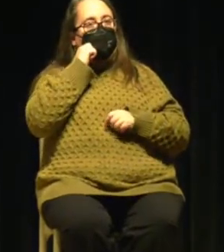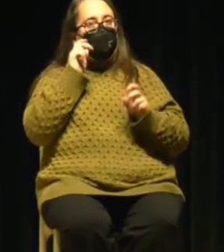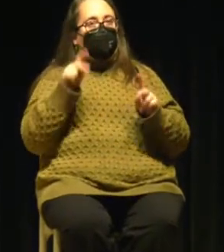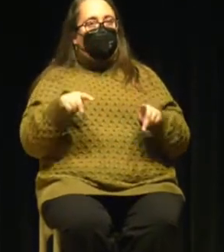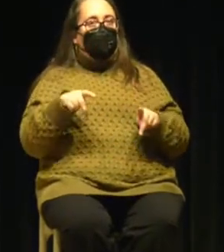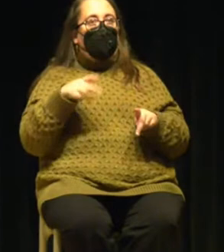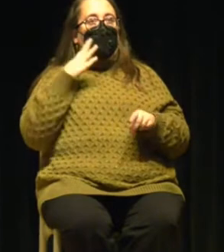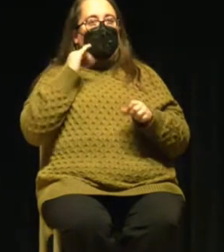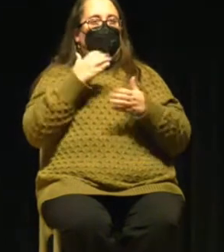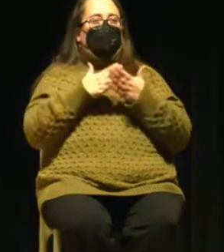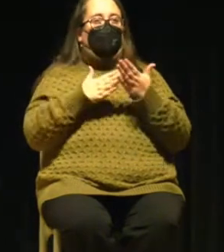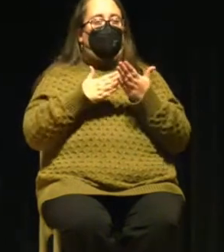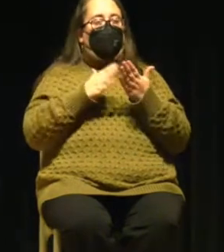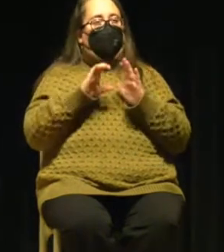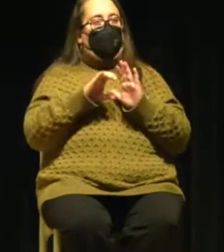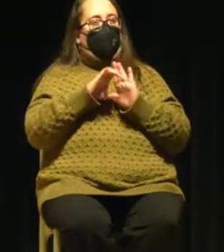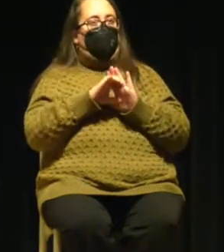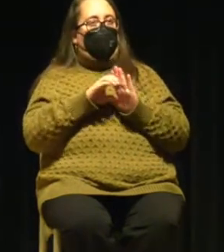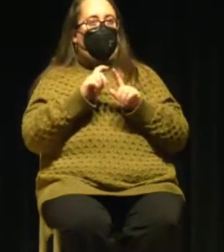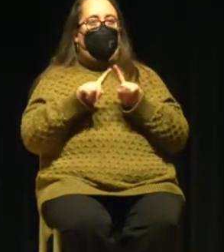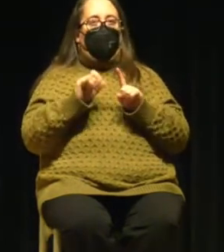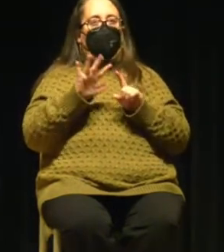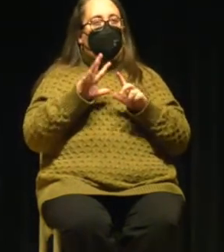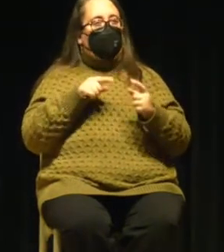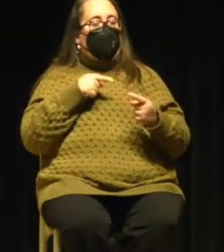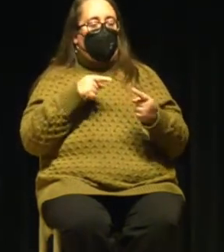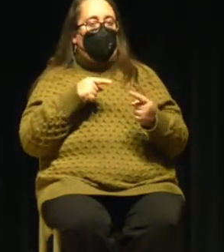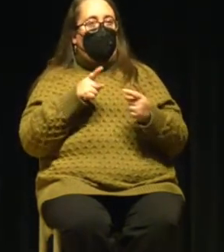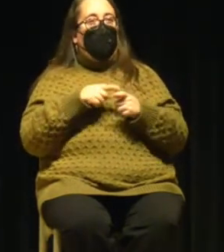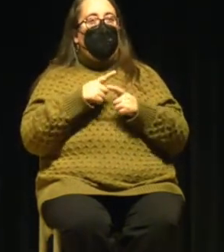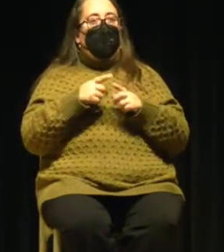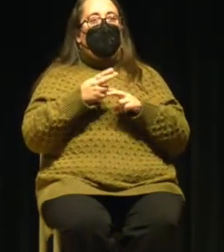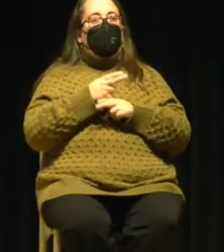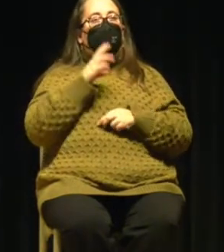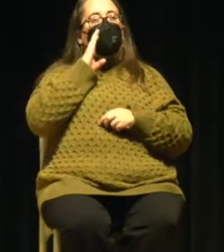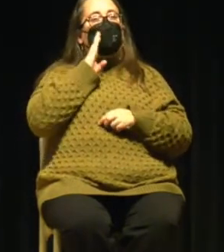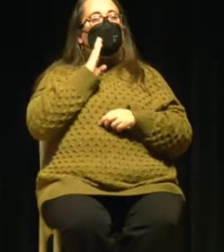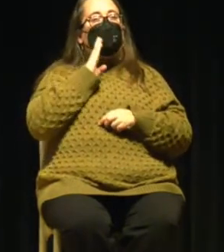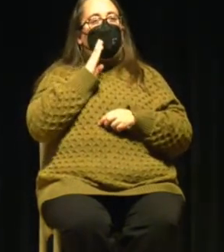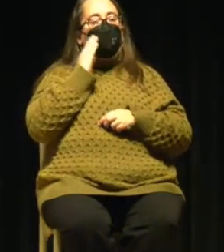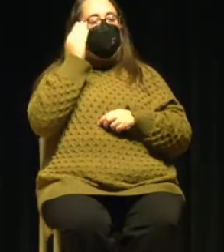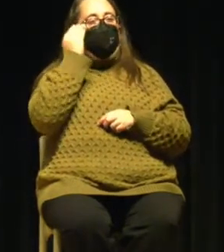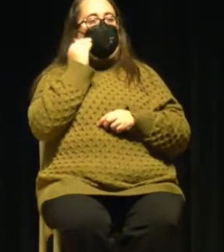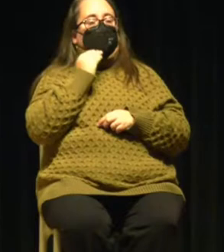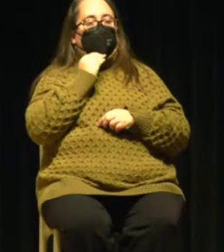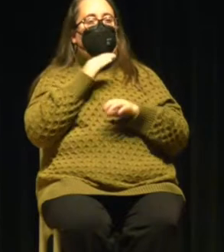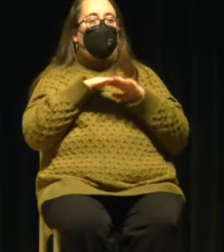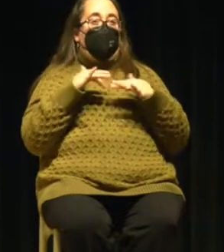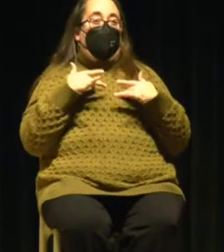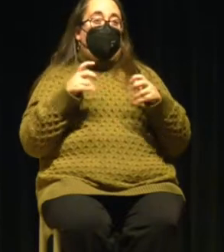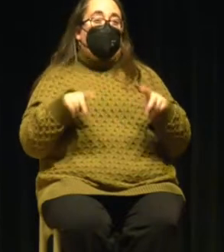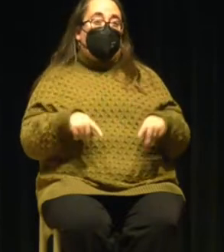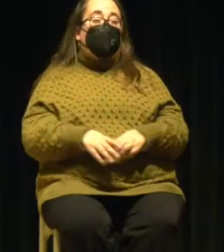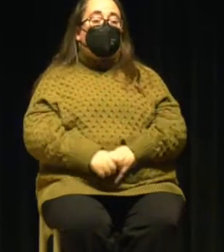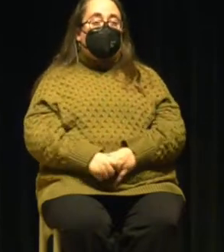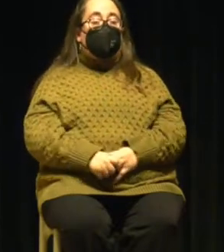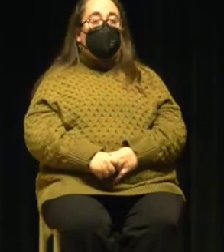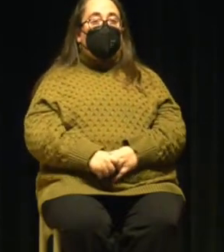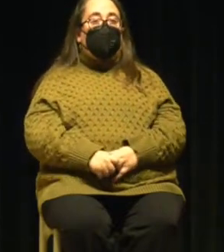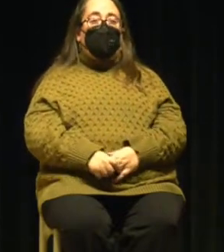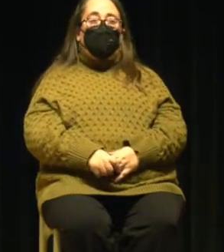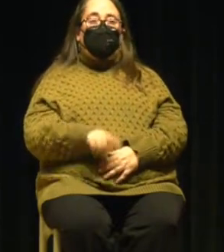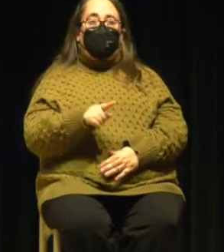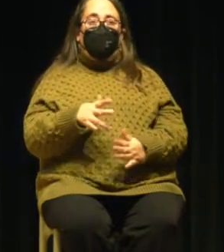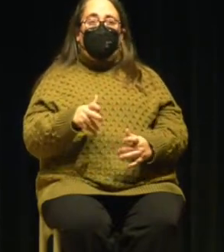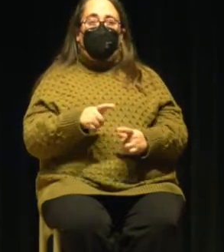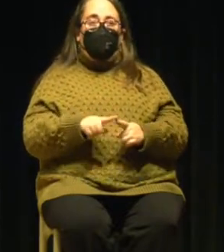because that is part of the character and part of that character struggles, they will use brown face yeah. on a fair skinned person. Yeah. They have a long way to go.